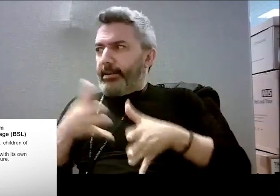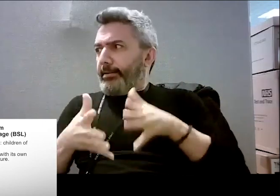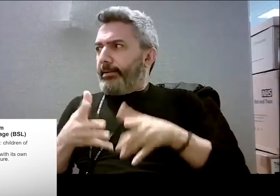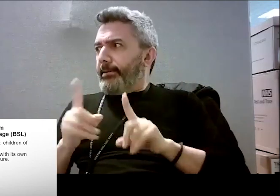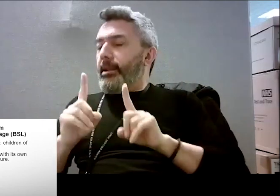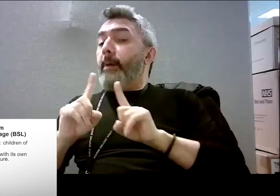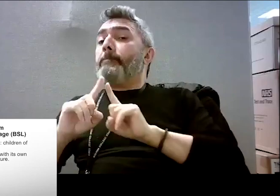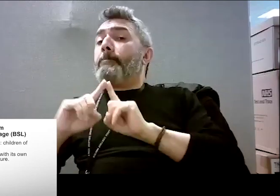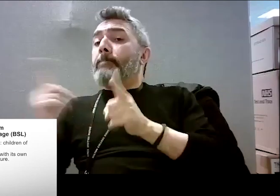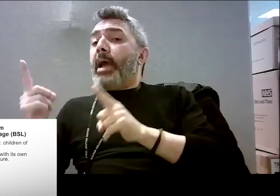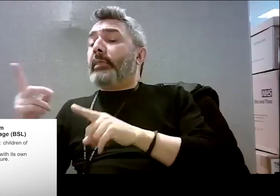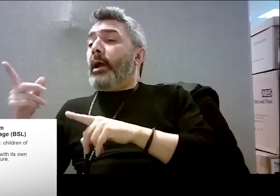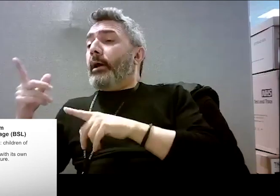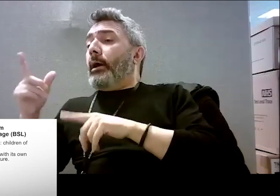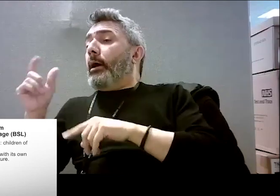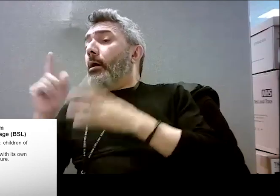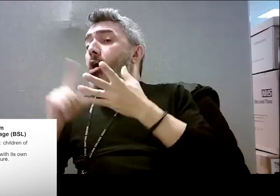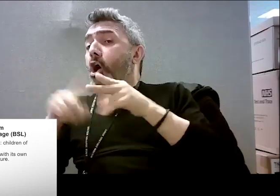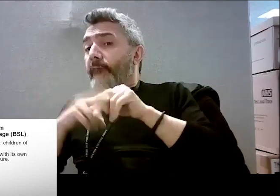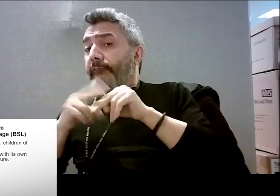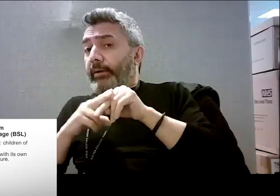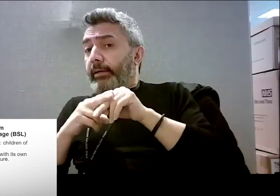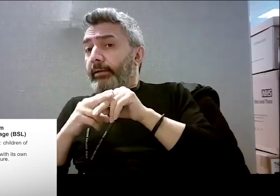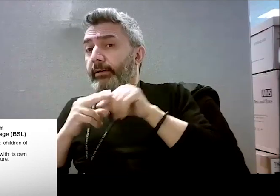So because we go for meaning in sign language,